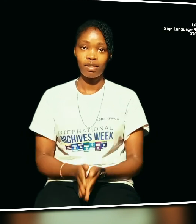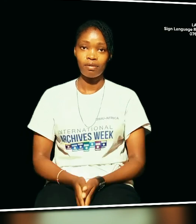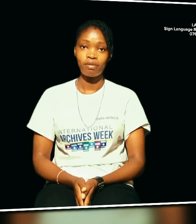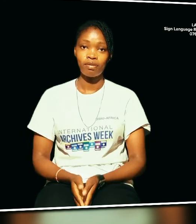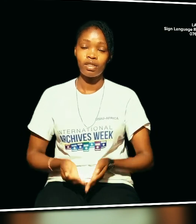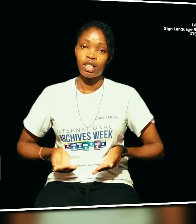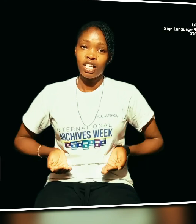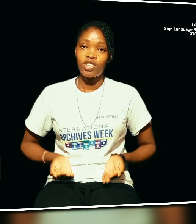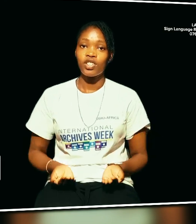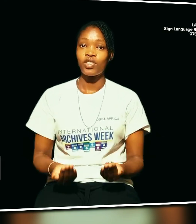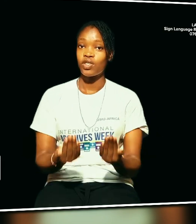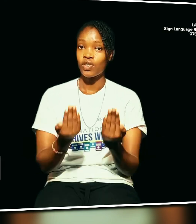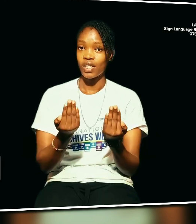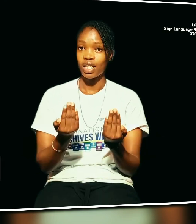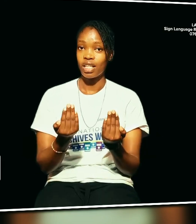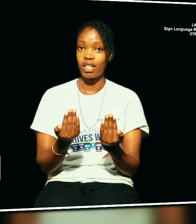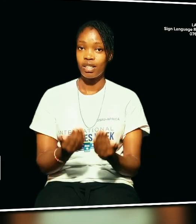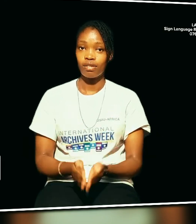Twin.